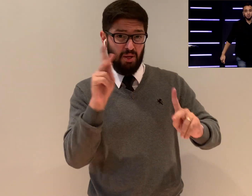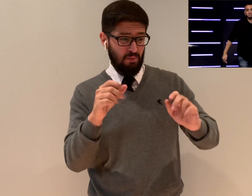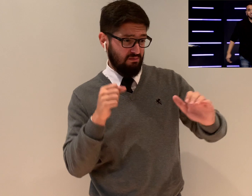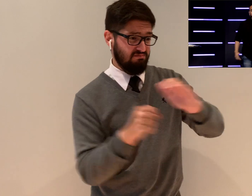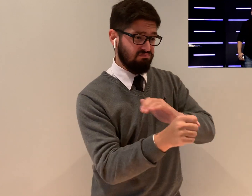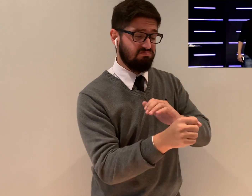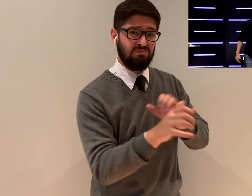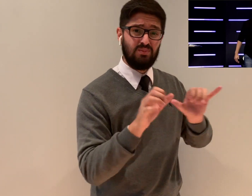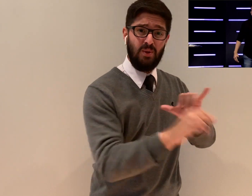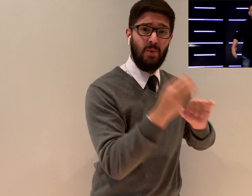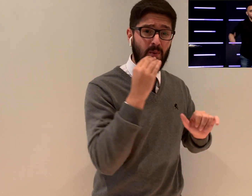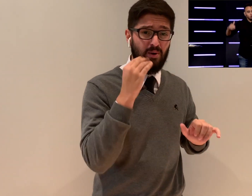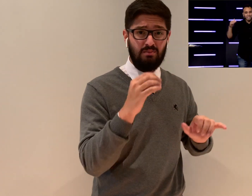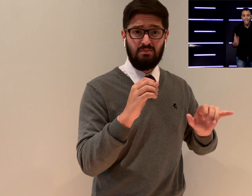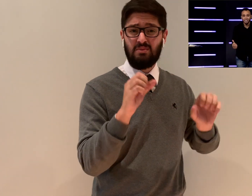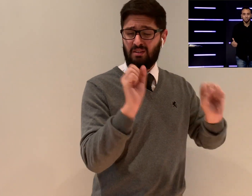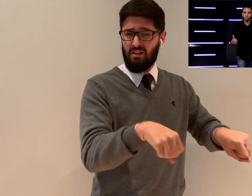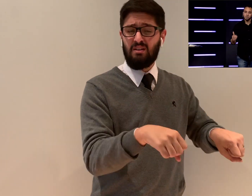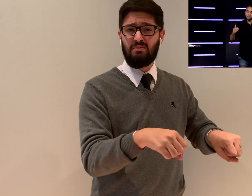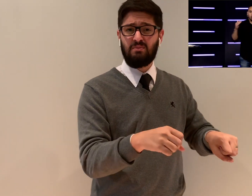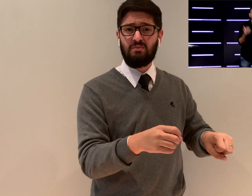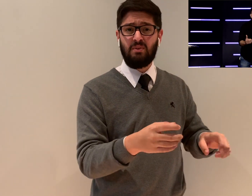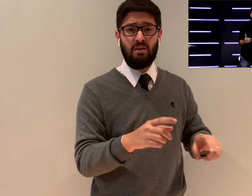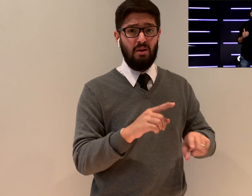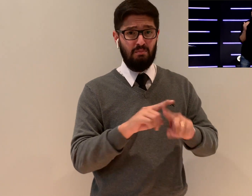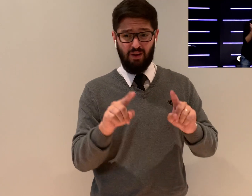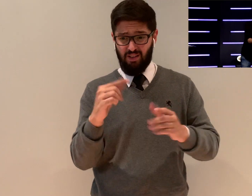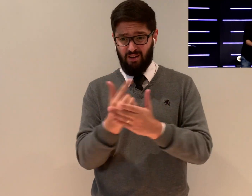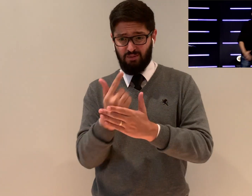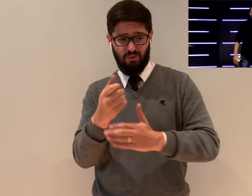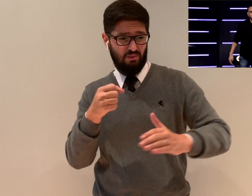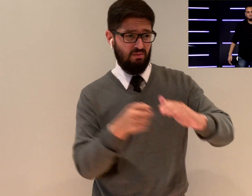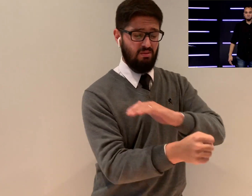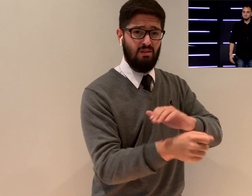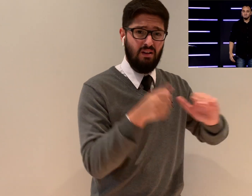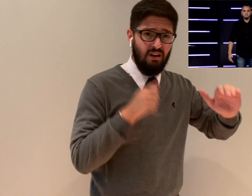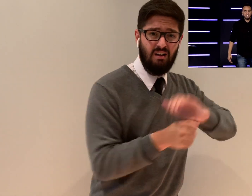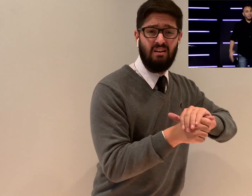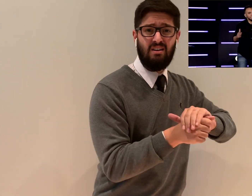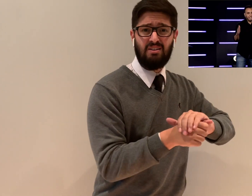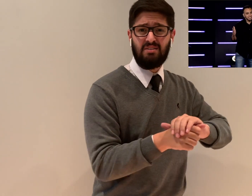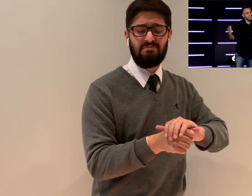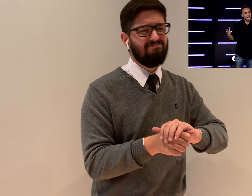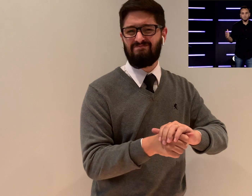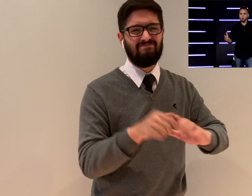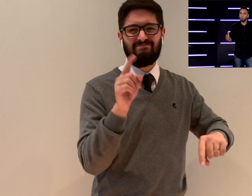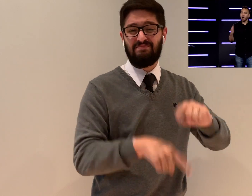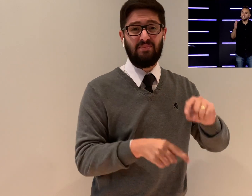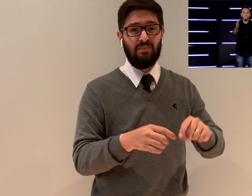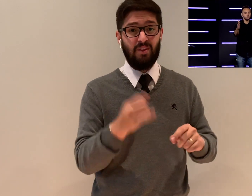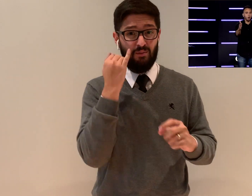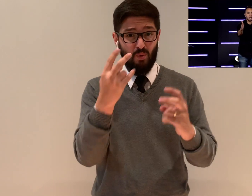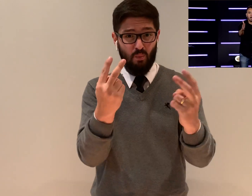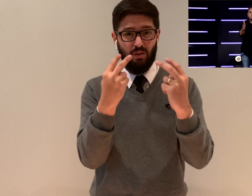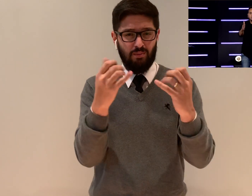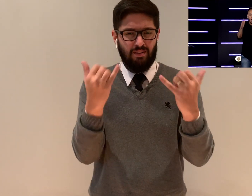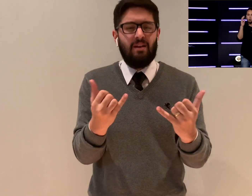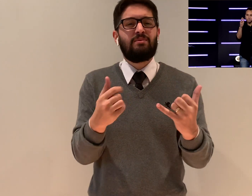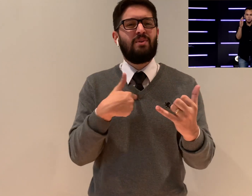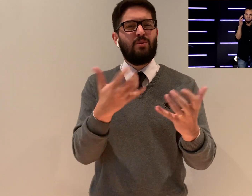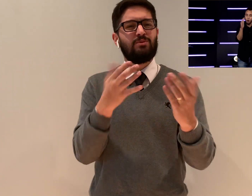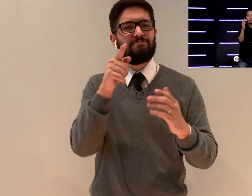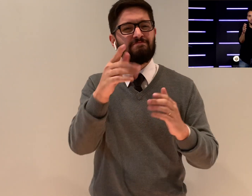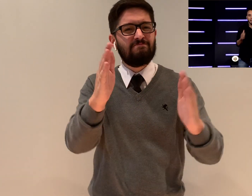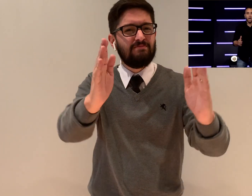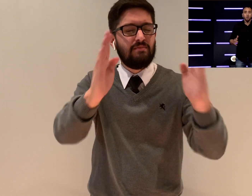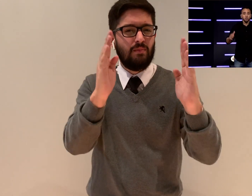people, but you can't quarantine the gospel. Let me say that again. If you're watching us right now, I want